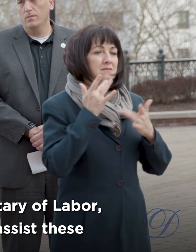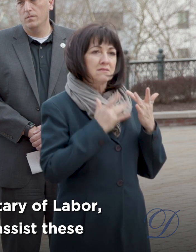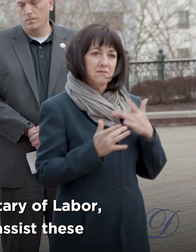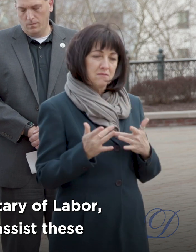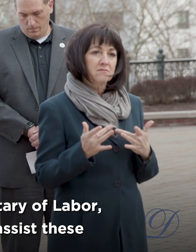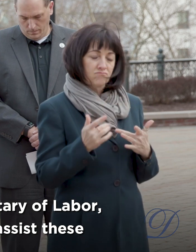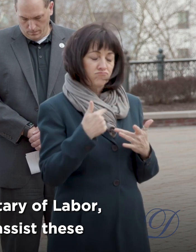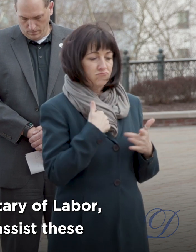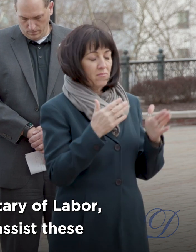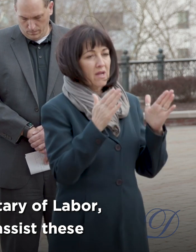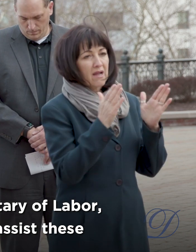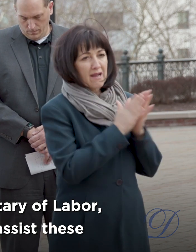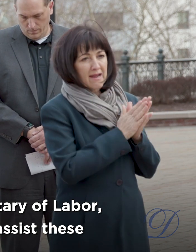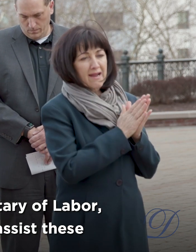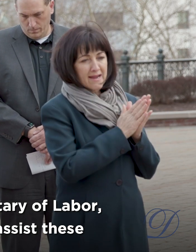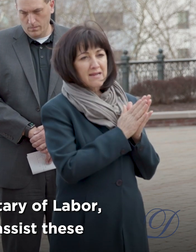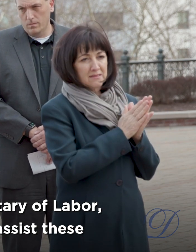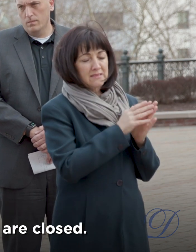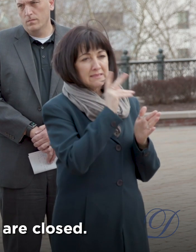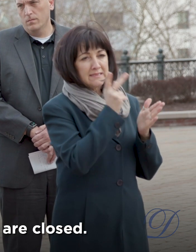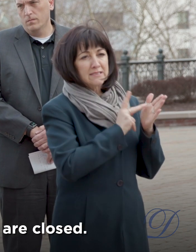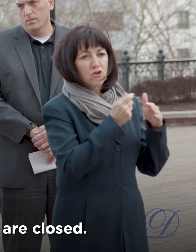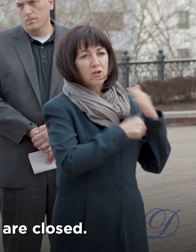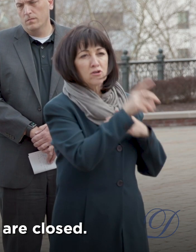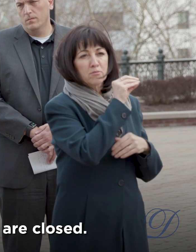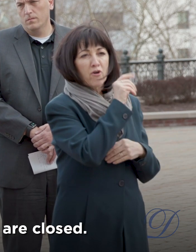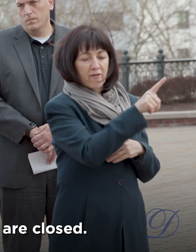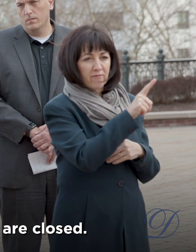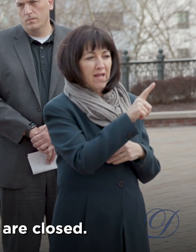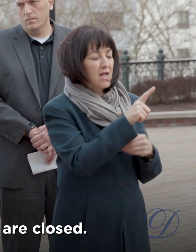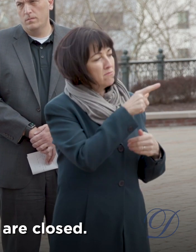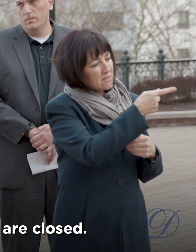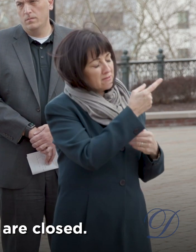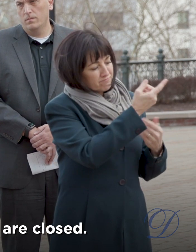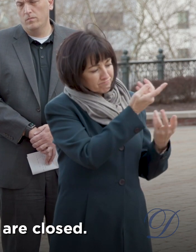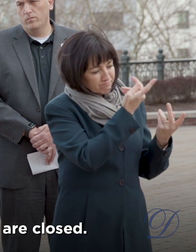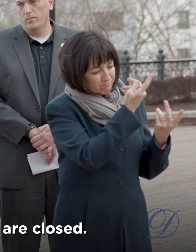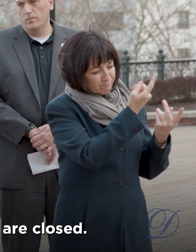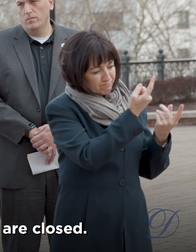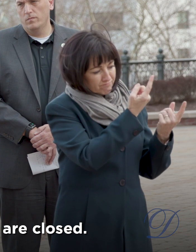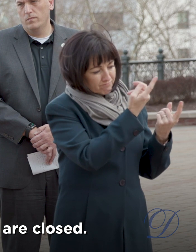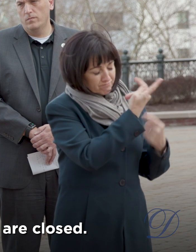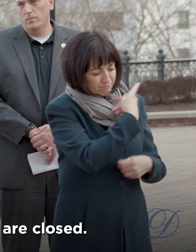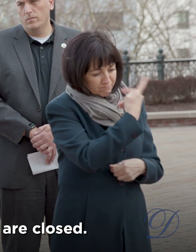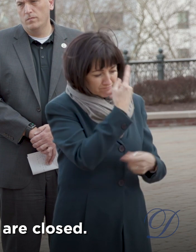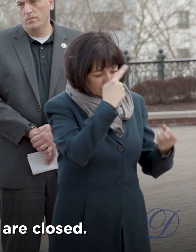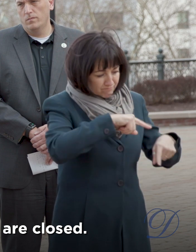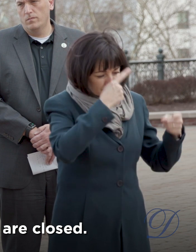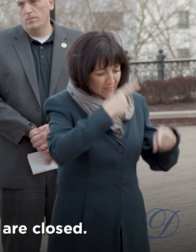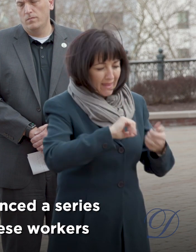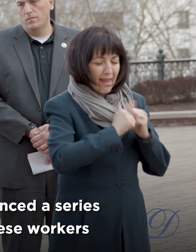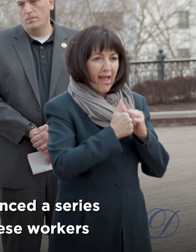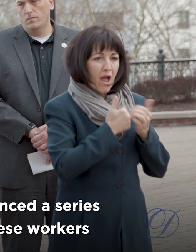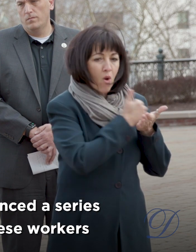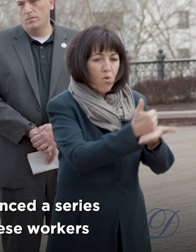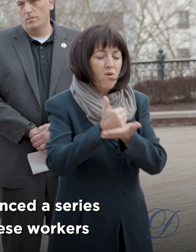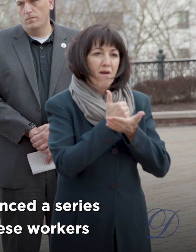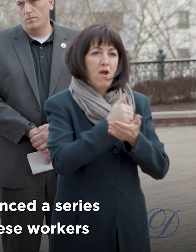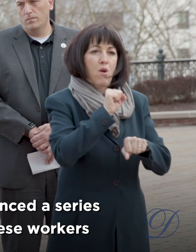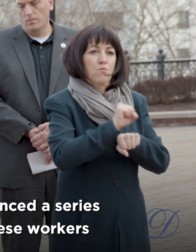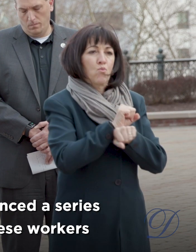Saran Cade, to find ways to assist these workers while the restaurants are closed.